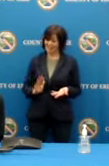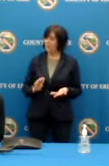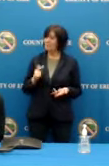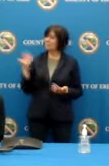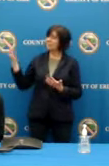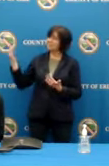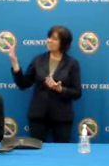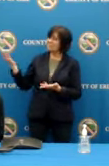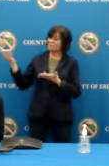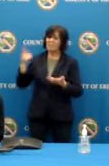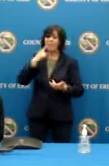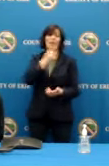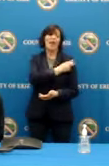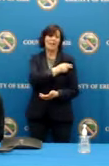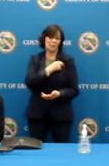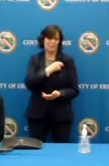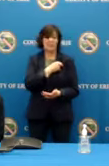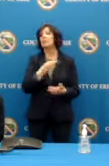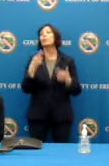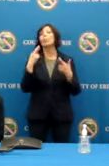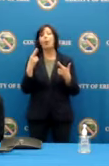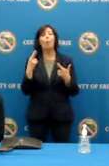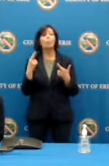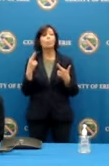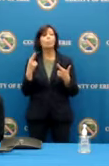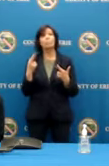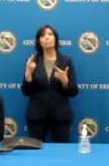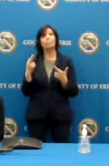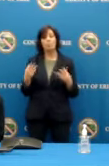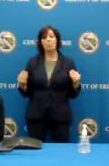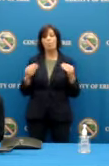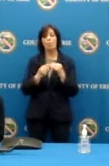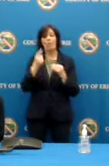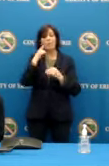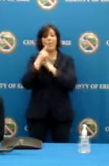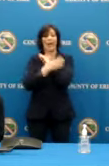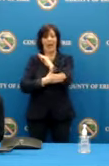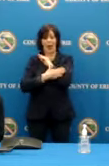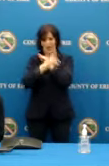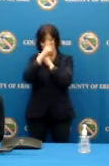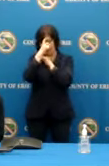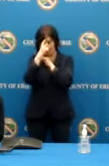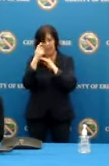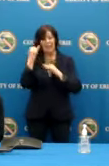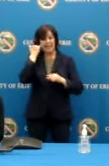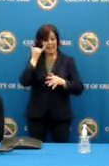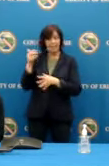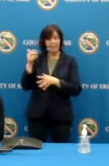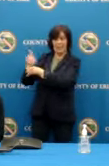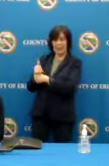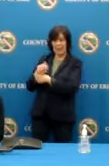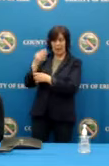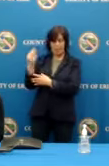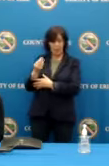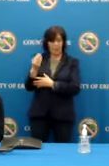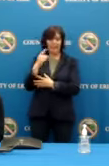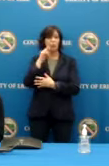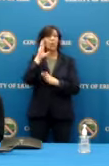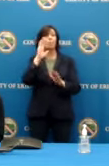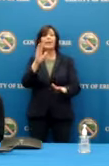the hospitals, and we hope a little bit of that will also be coming as well for county government. As I said, if it is received on Monday, it'll be a Dingus Day